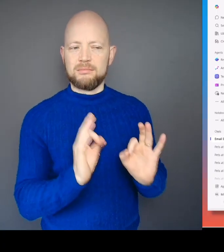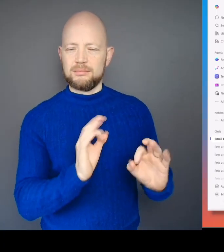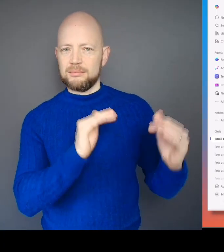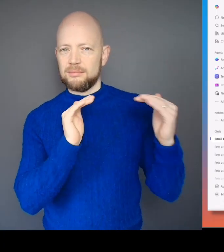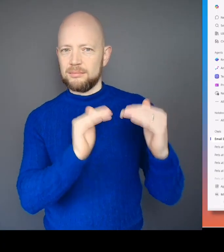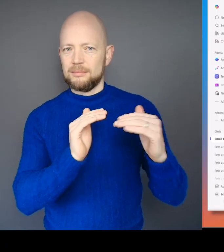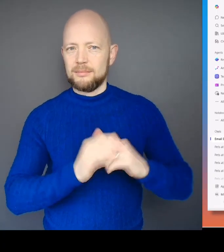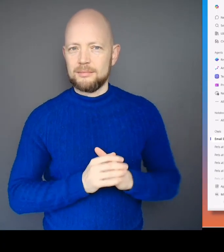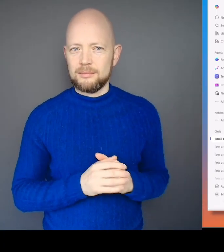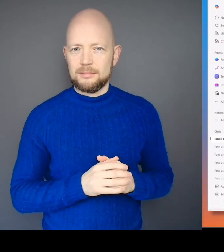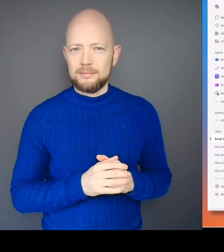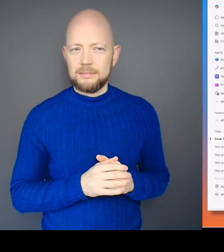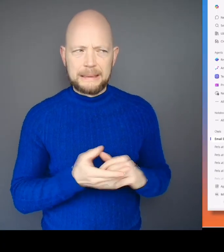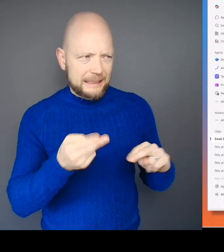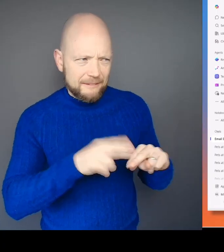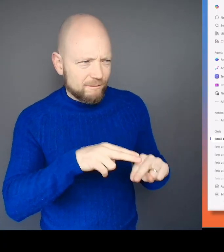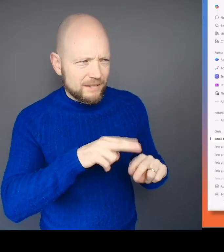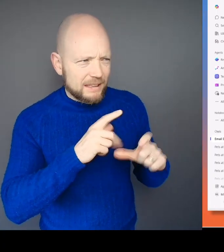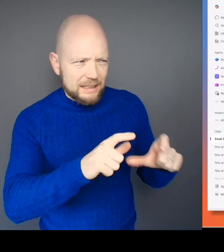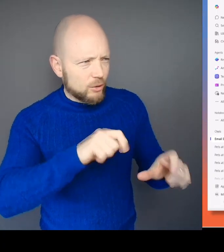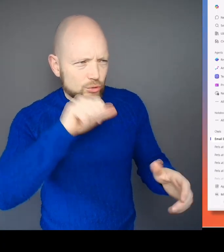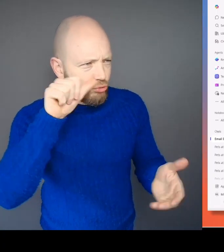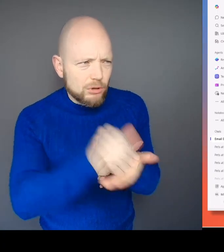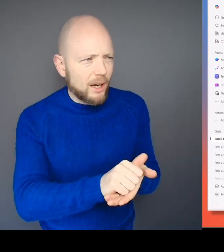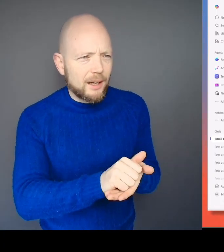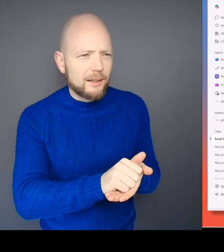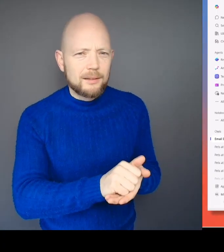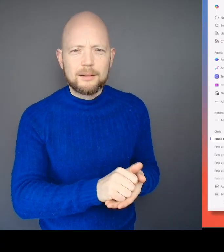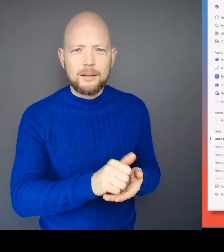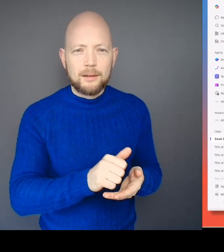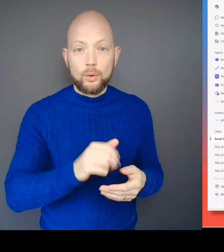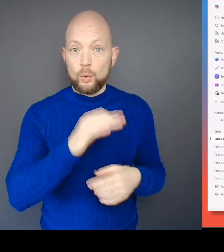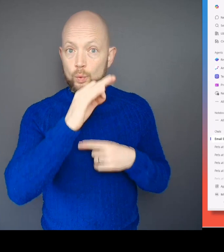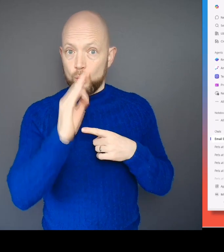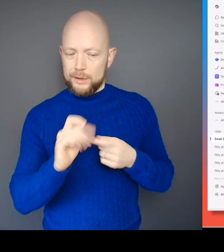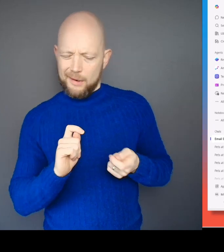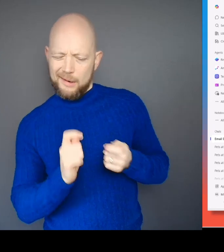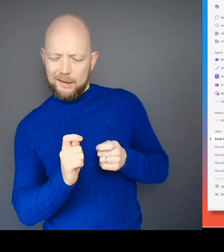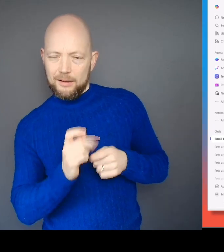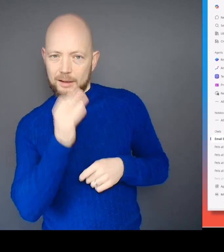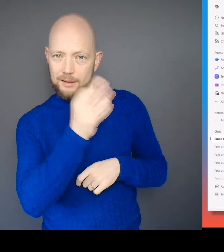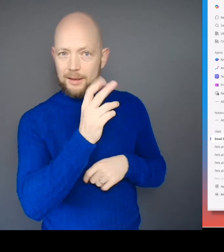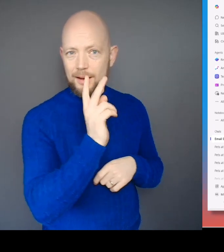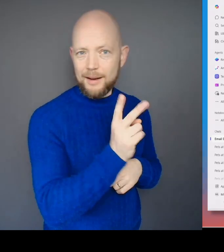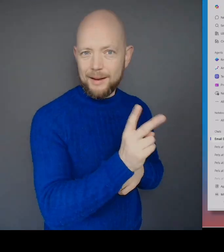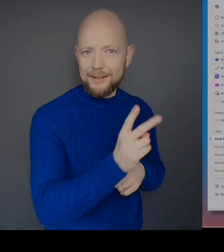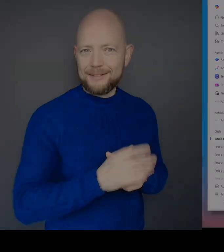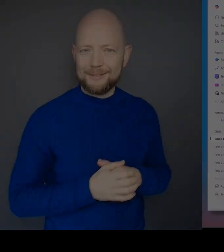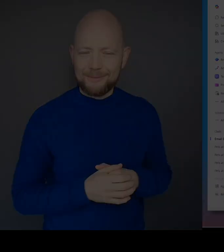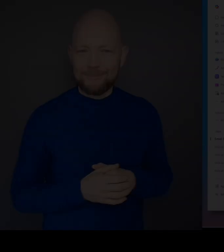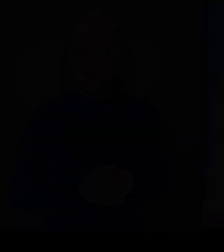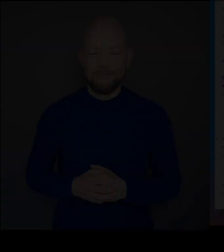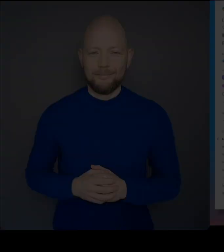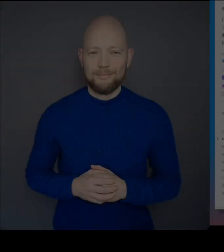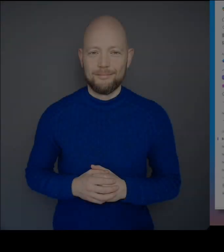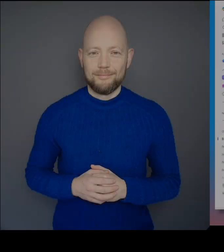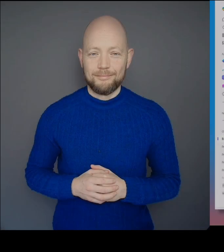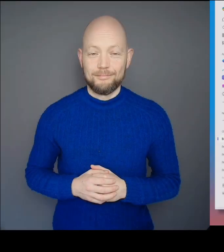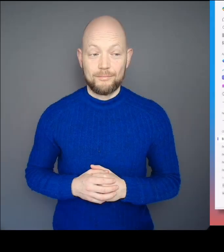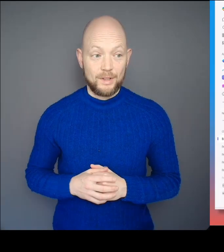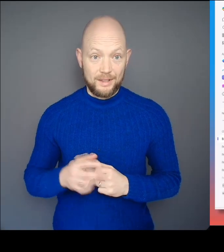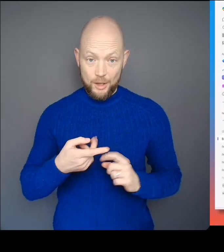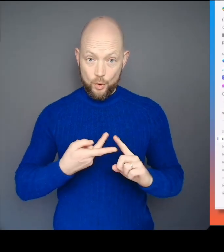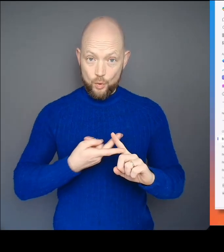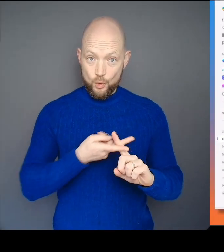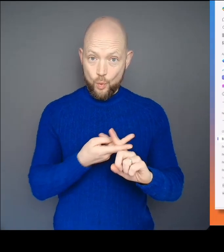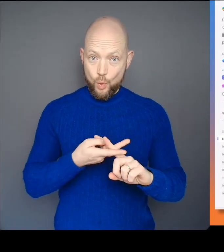also refining in that conversation if it's not quite right to give it feedback and ask for something a little bit different.